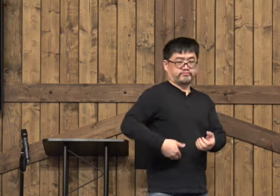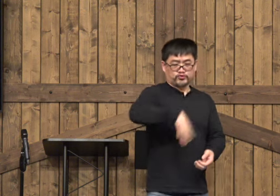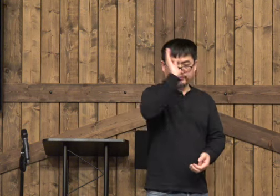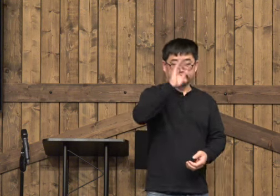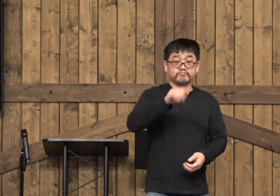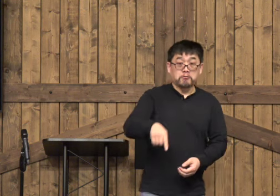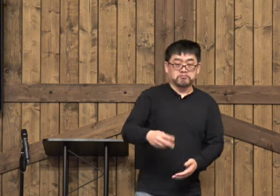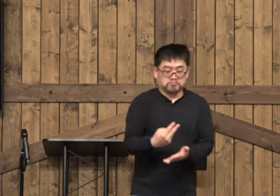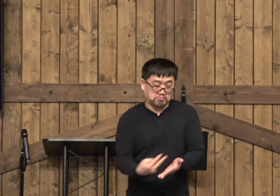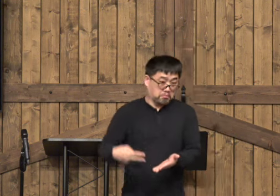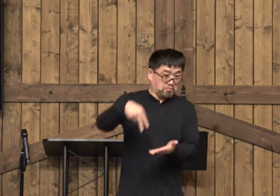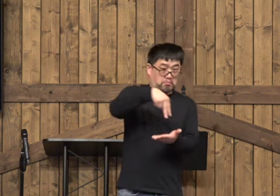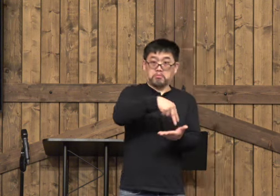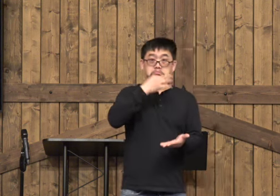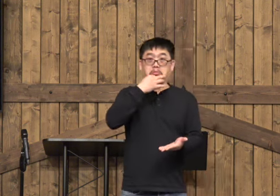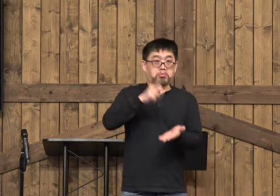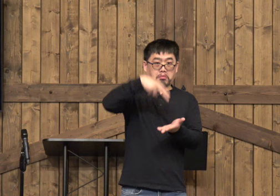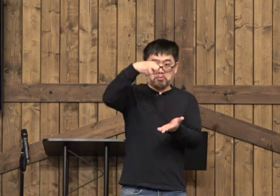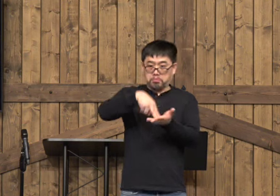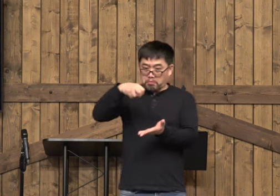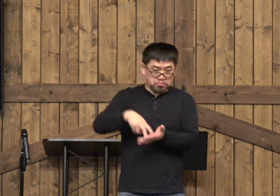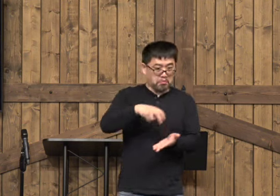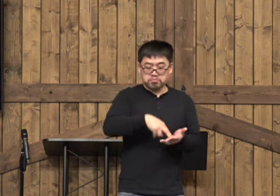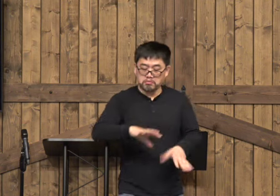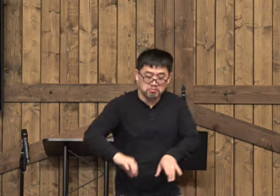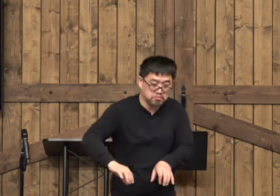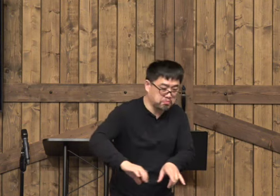So he told the man to get up and take their mat and leave.